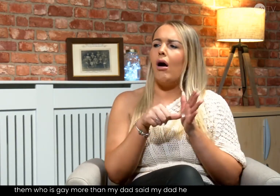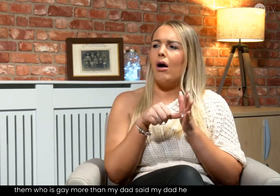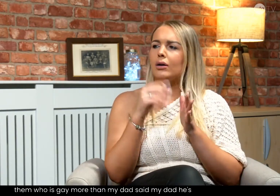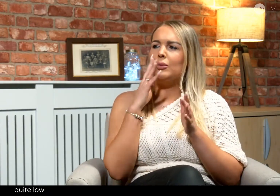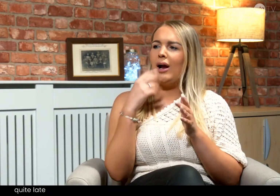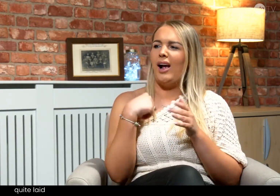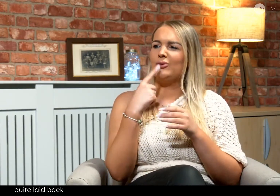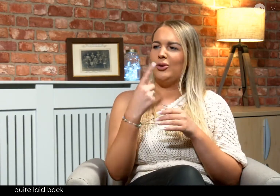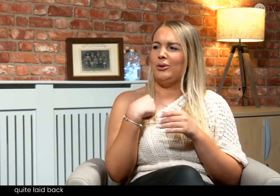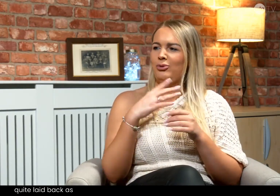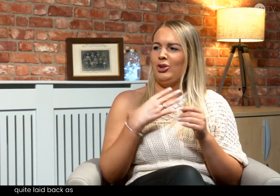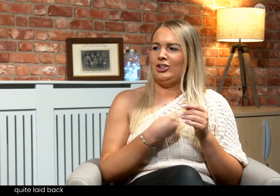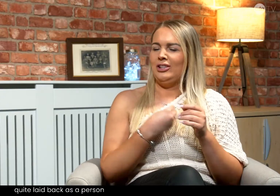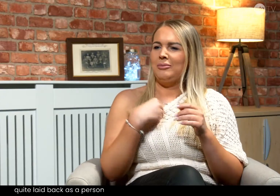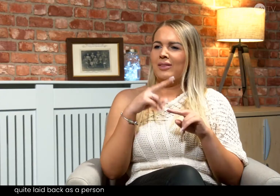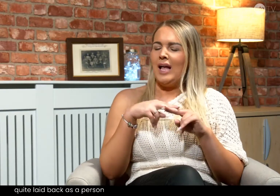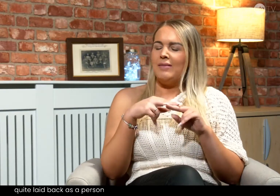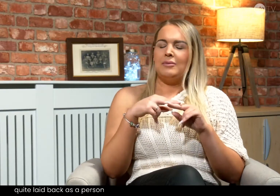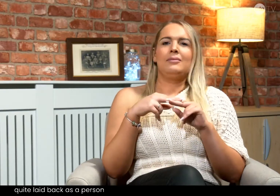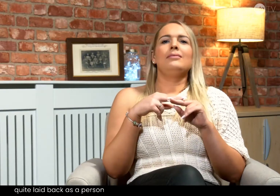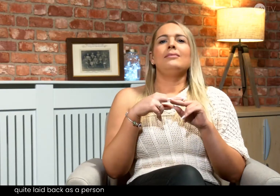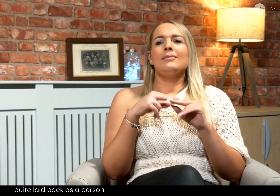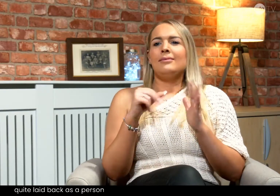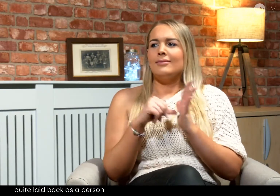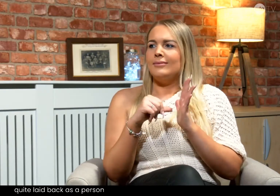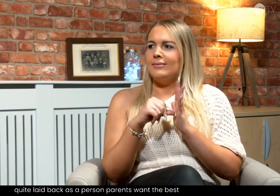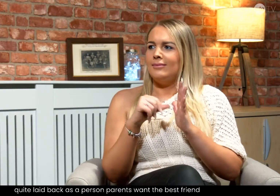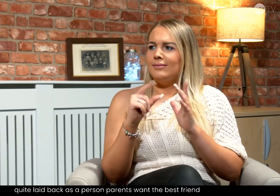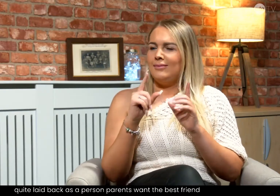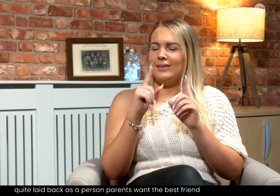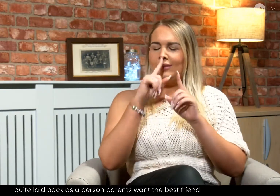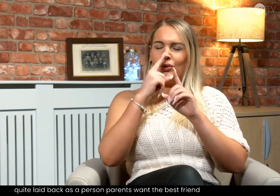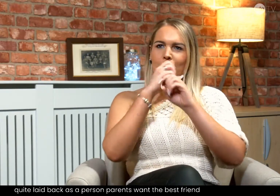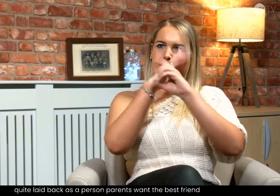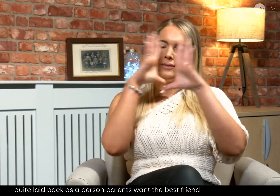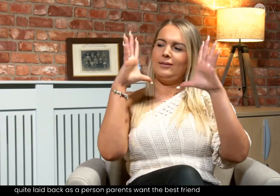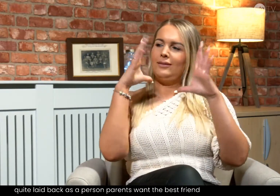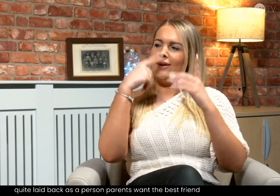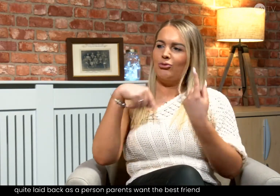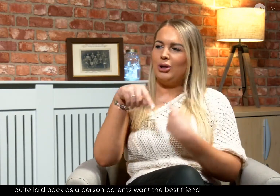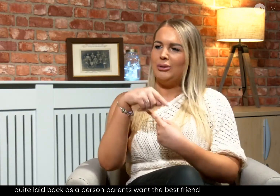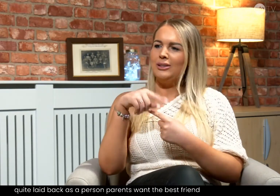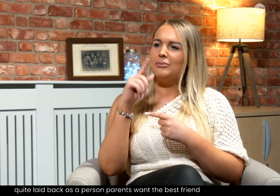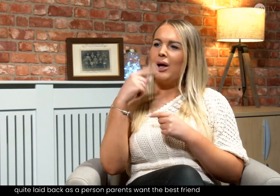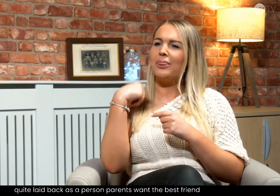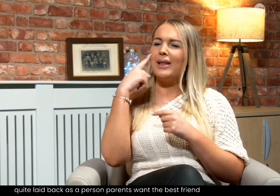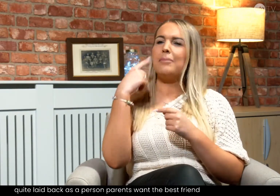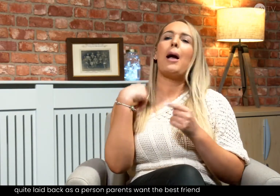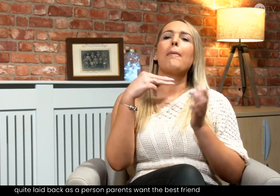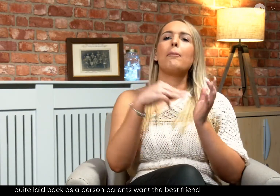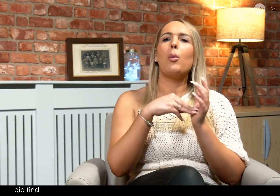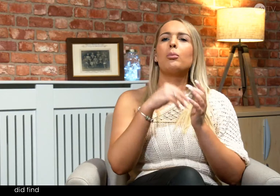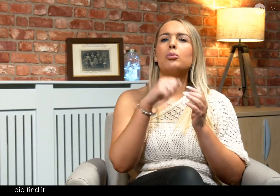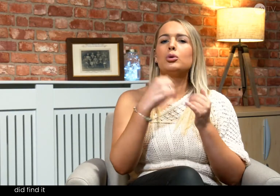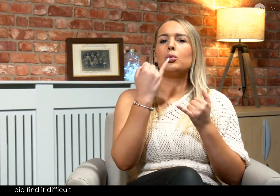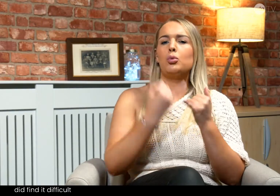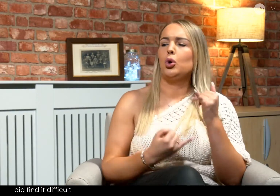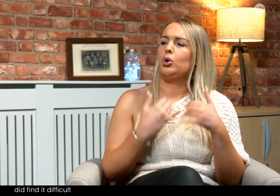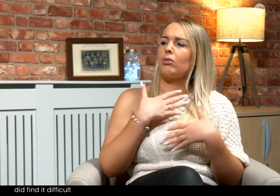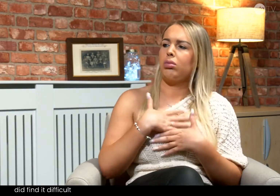person. And, I think although he did find it difficult with my transition, my mum